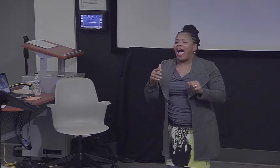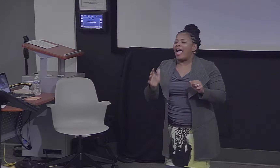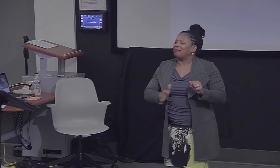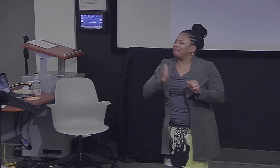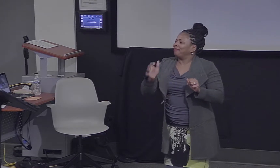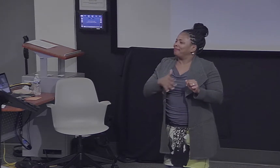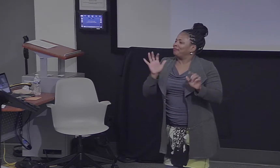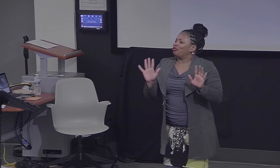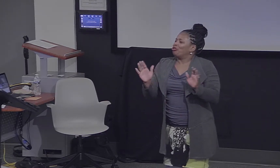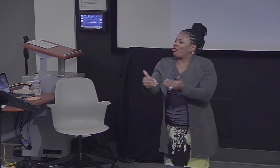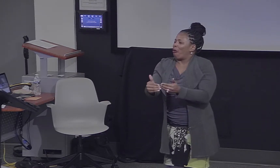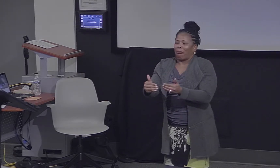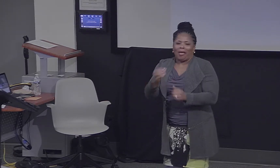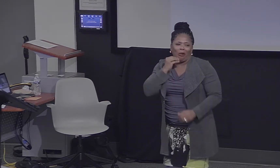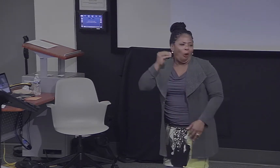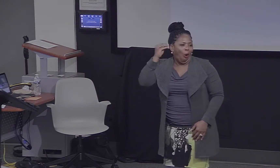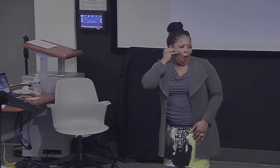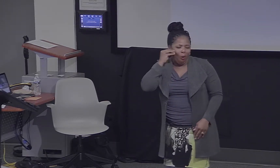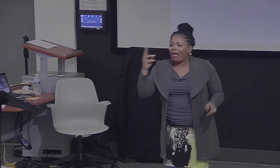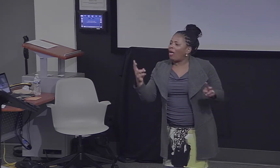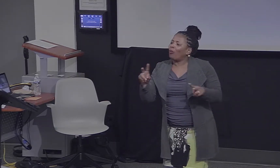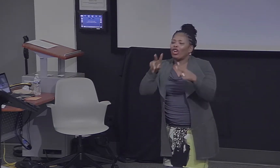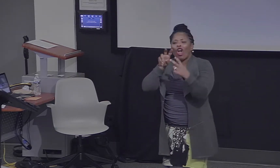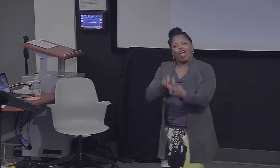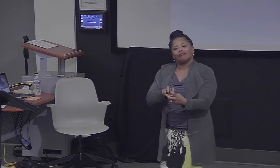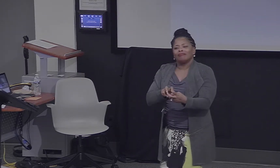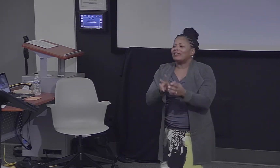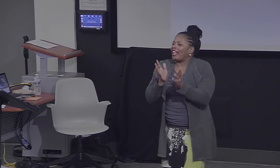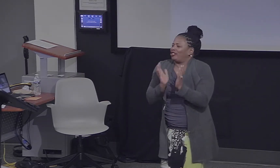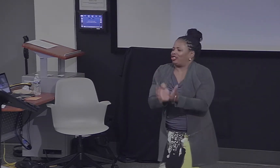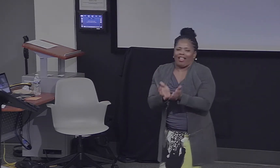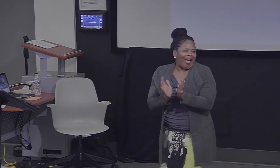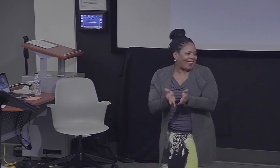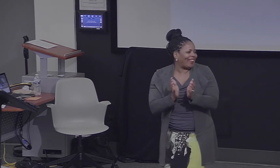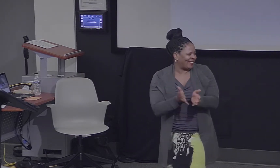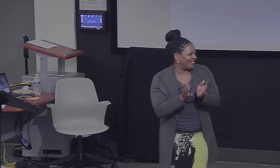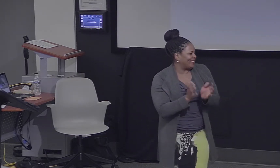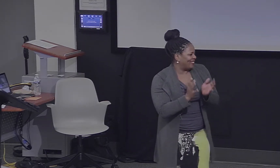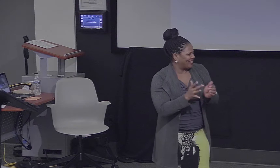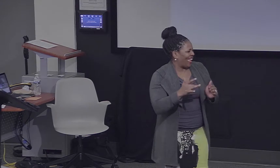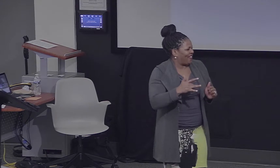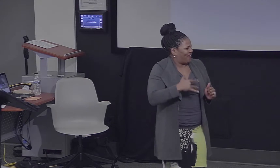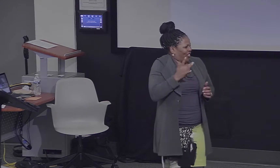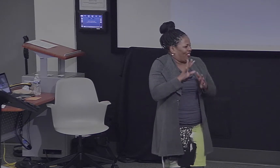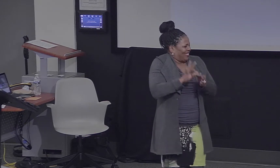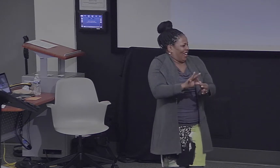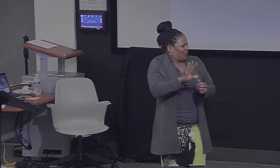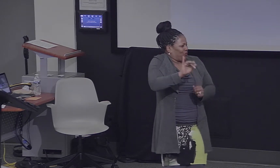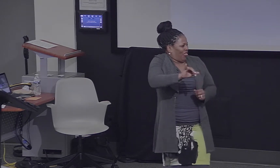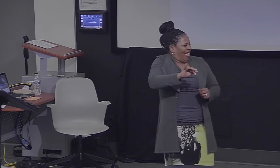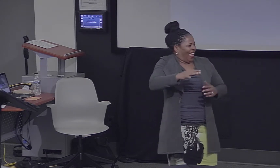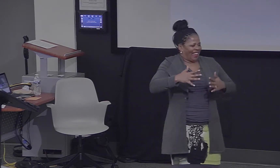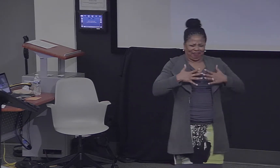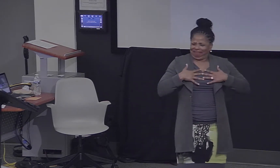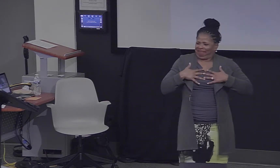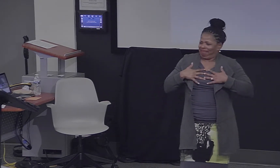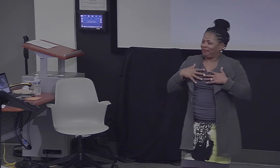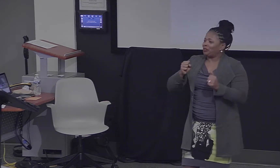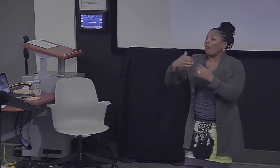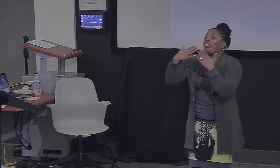in this room, actually. This is a very formal room. I want us to act as if we're in my living room, and we're just going to have a conversation and get a chance